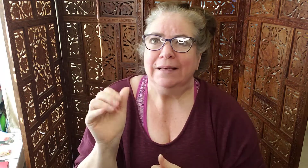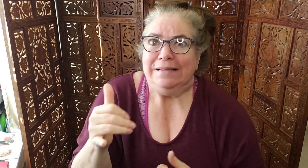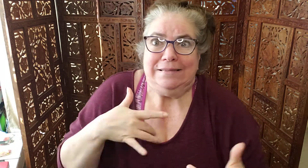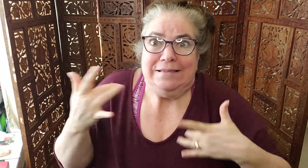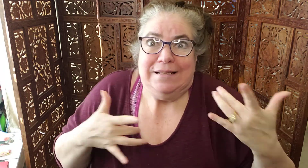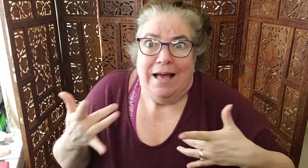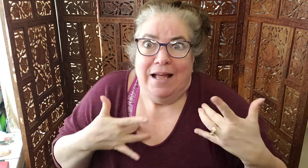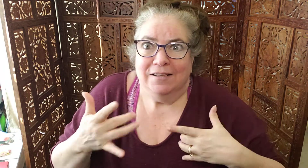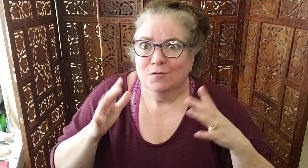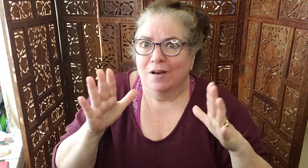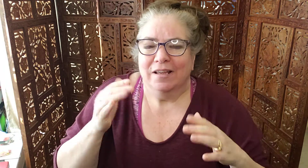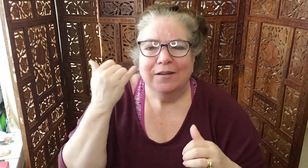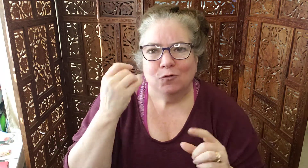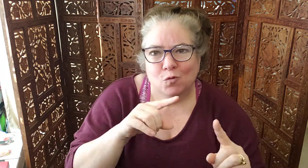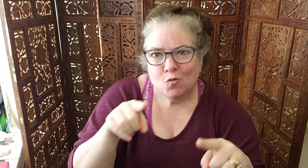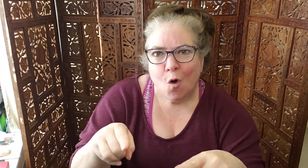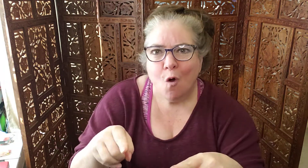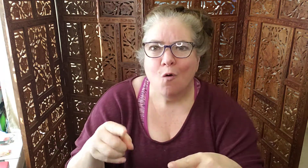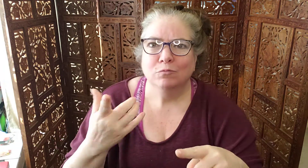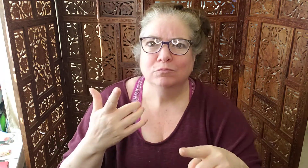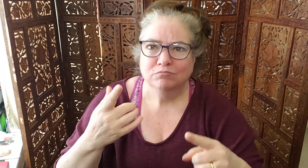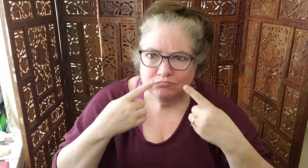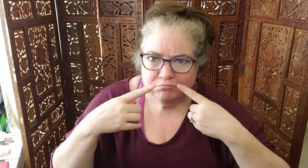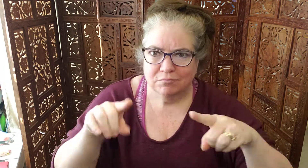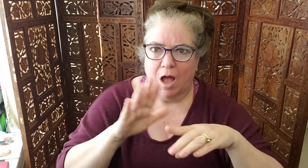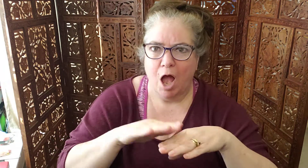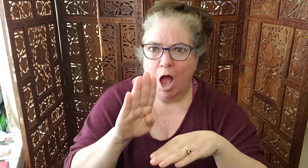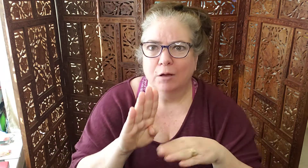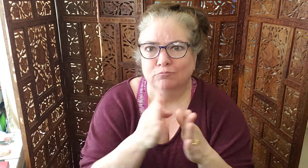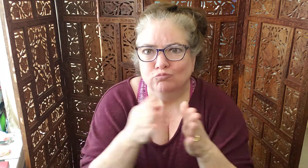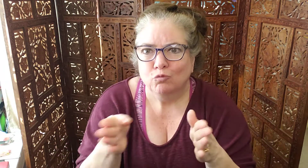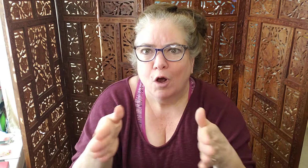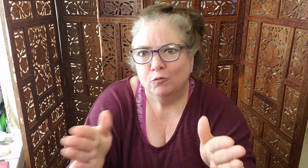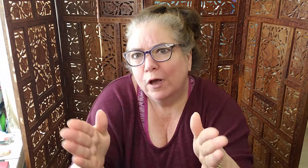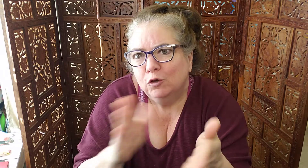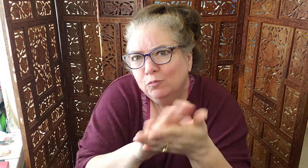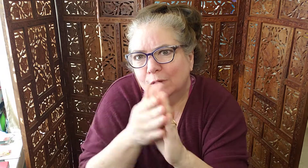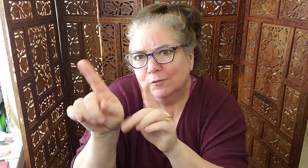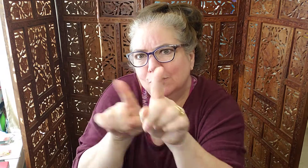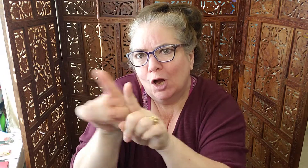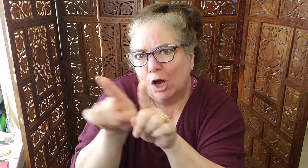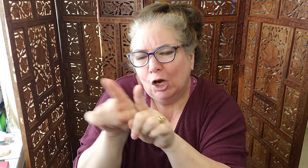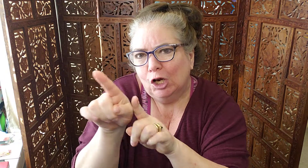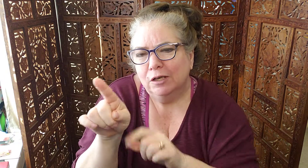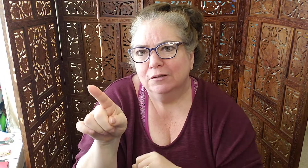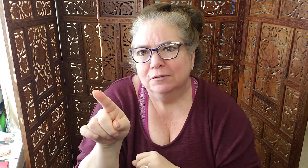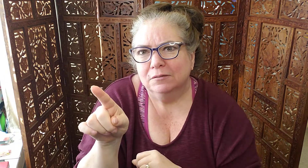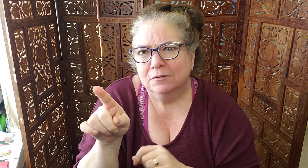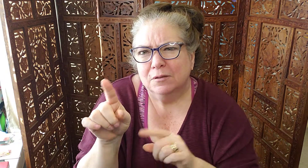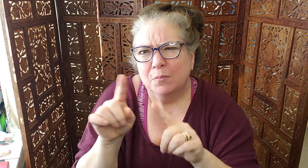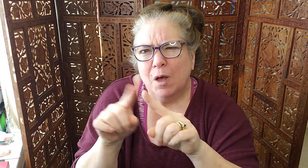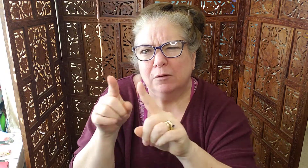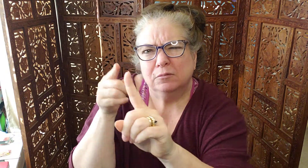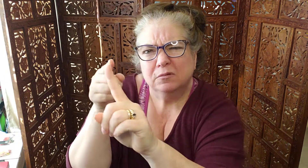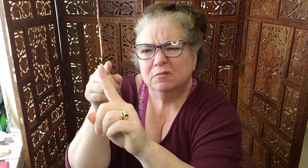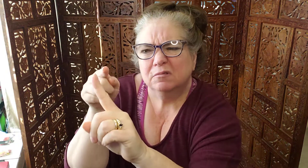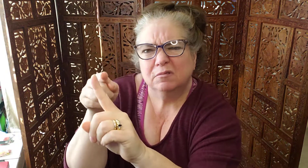is a star. Broadway is the outgrowth of every immigrant, I believe. It really reflects the